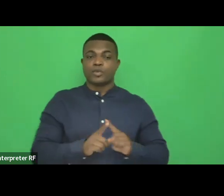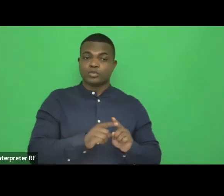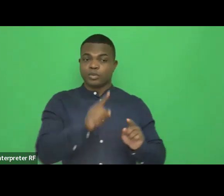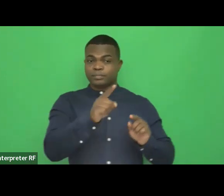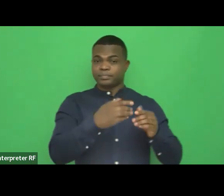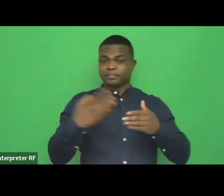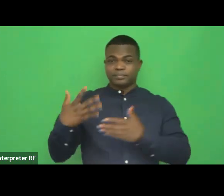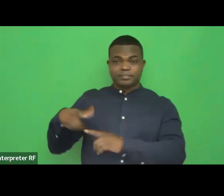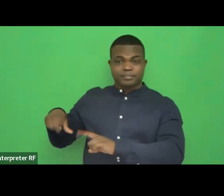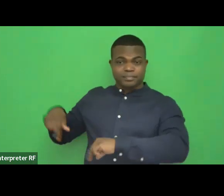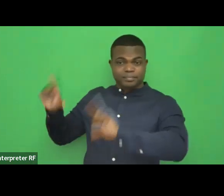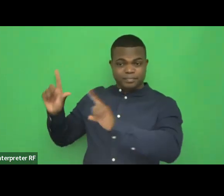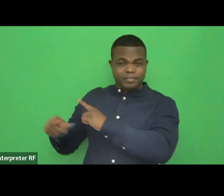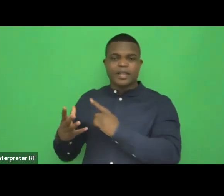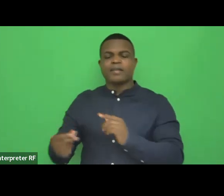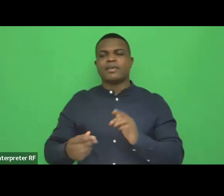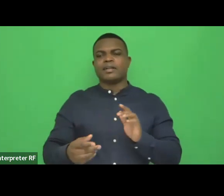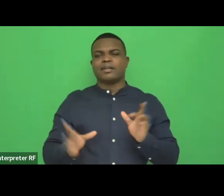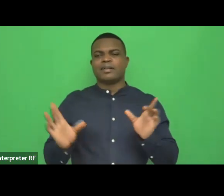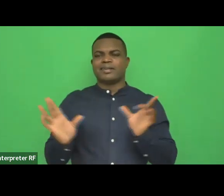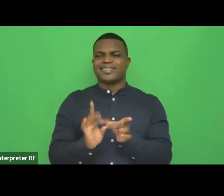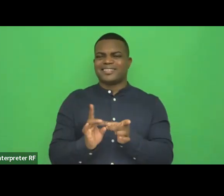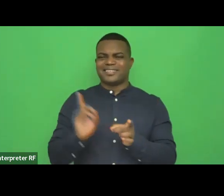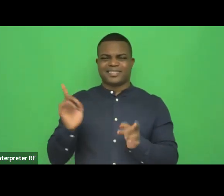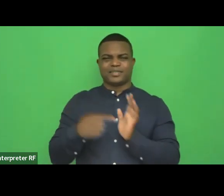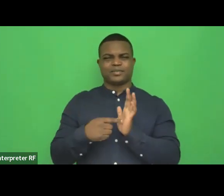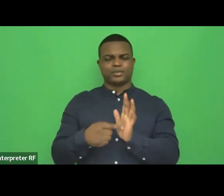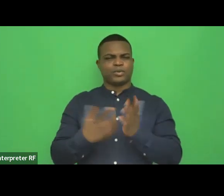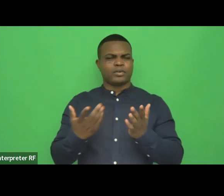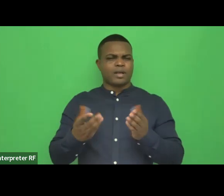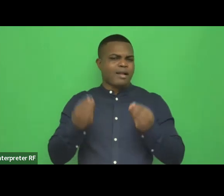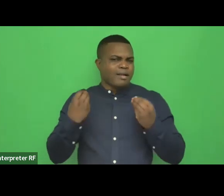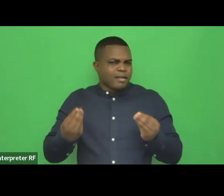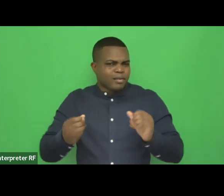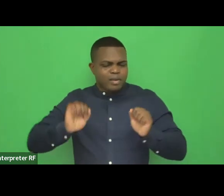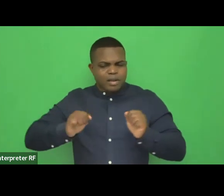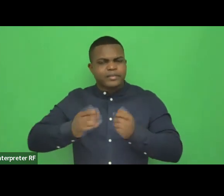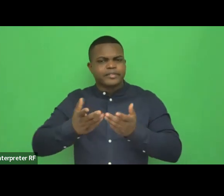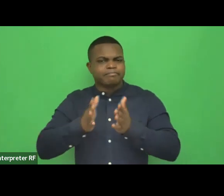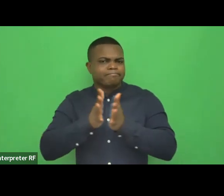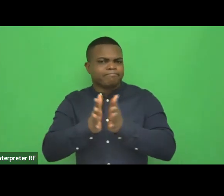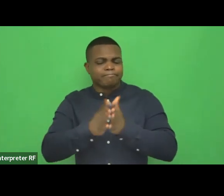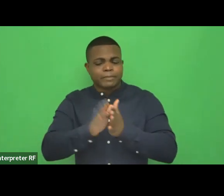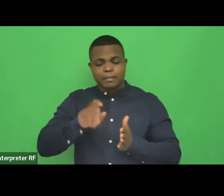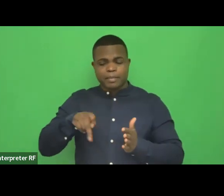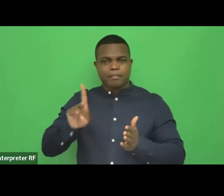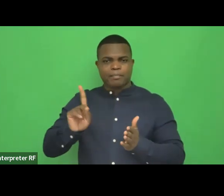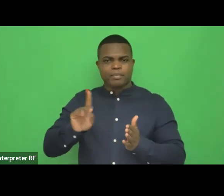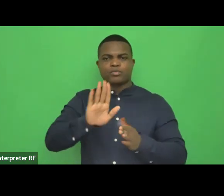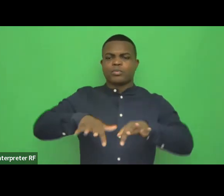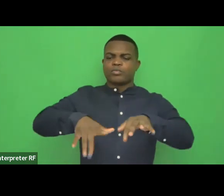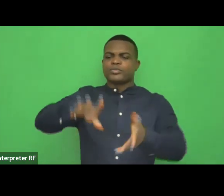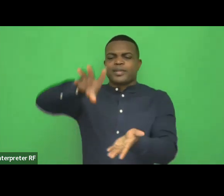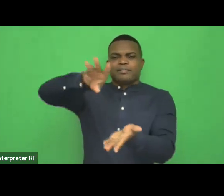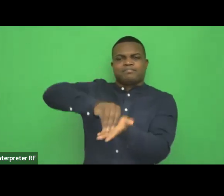is reading apps. So if you're going to read a Word document, you're going to read that in